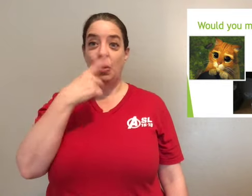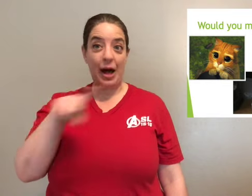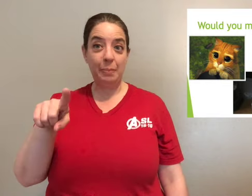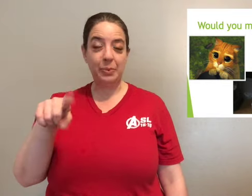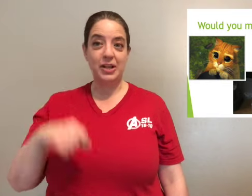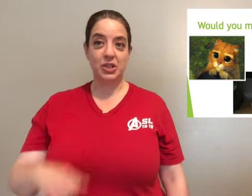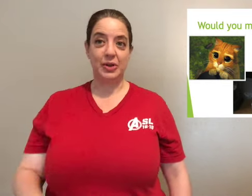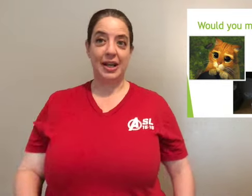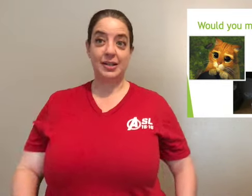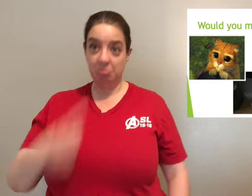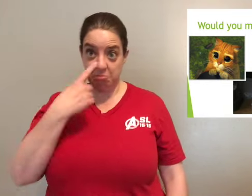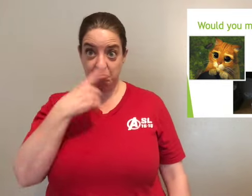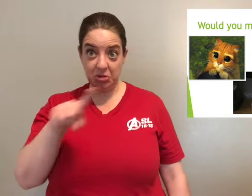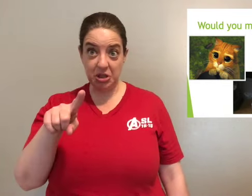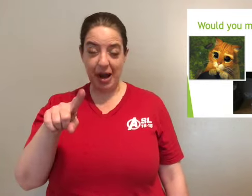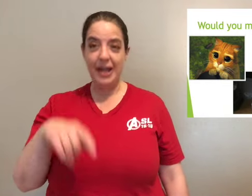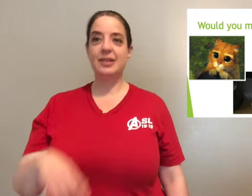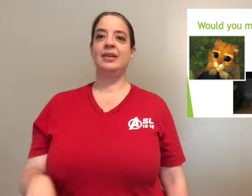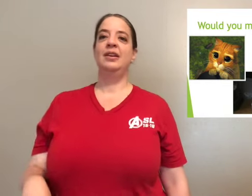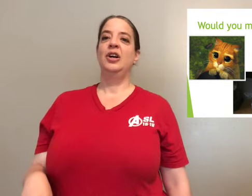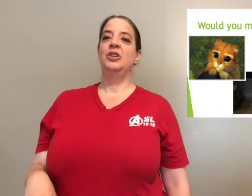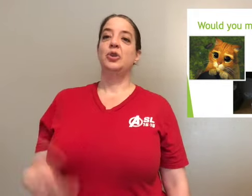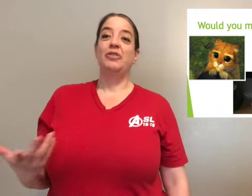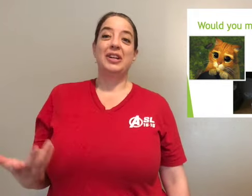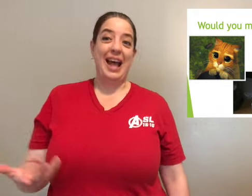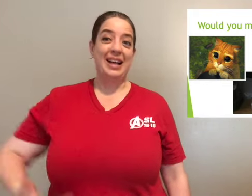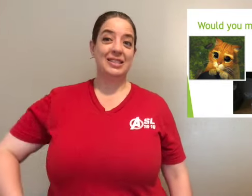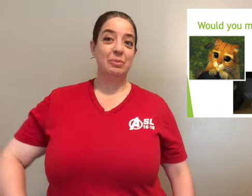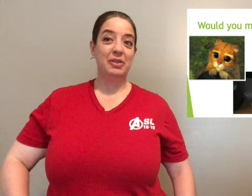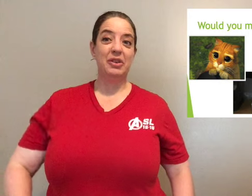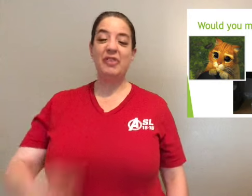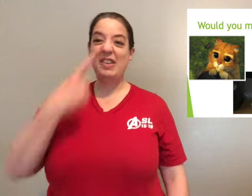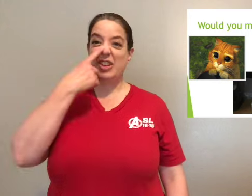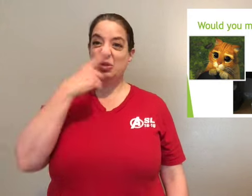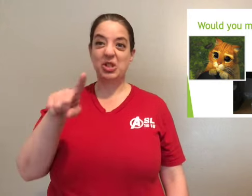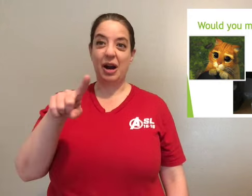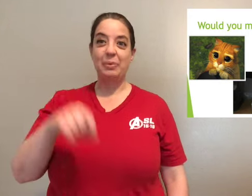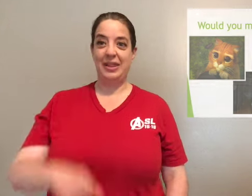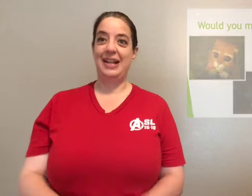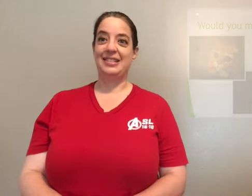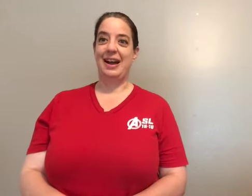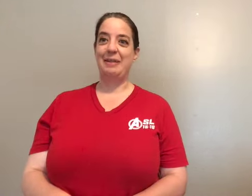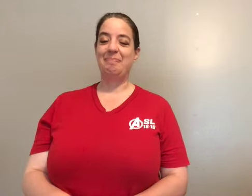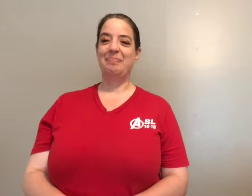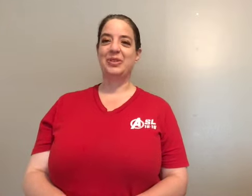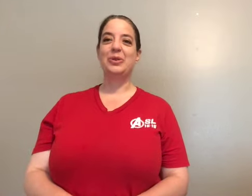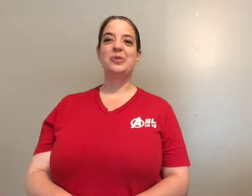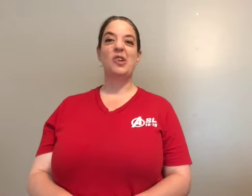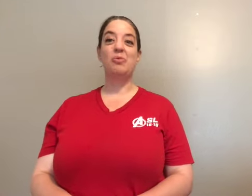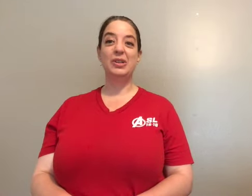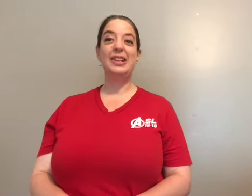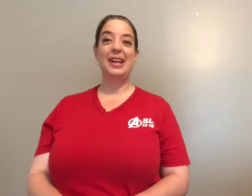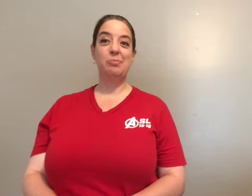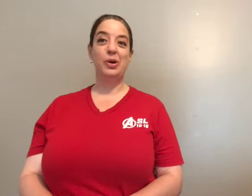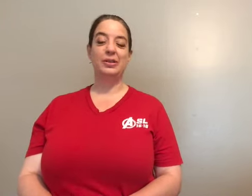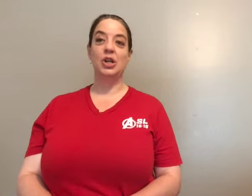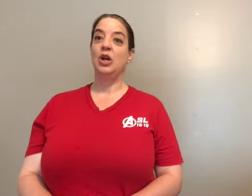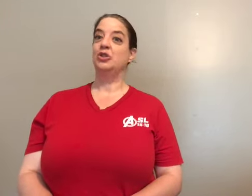up while you're doing it. Would you mind? So if you're going to ask somebody for a favor, you start with that sign. So those are all really important